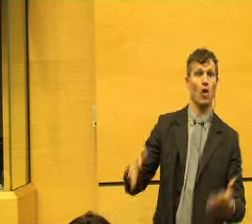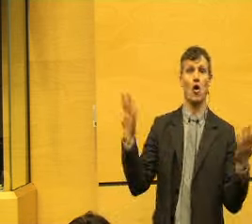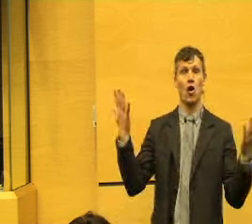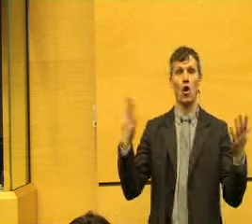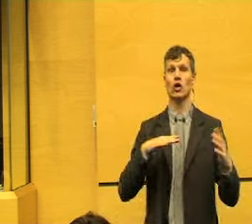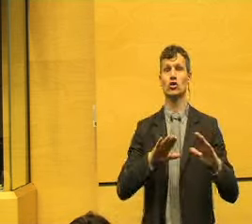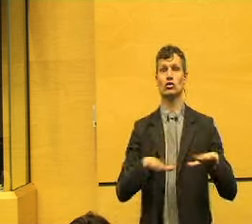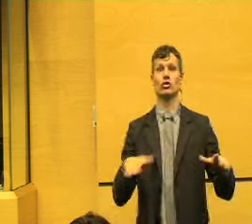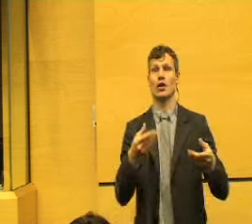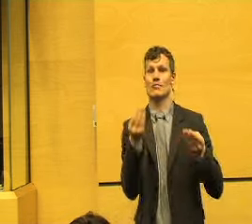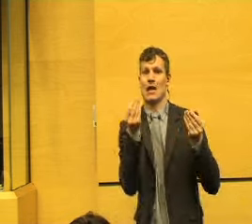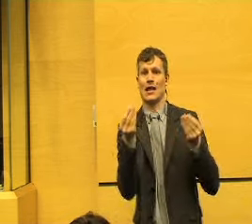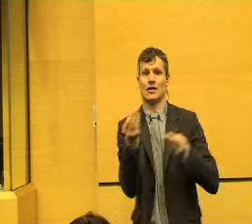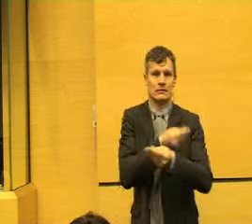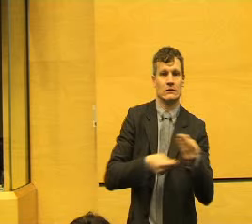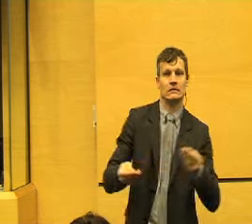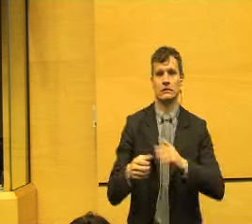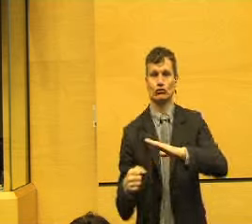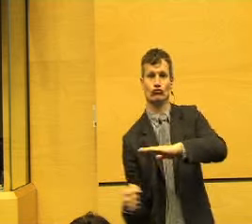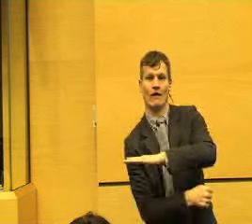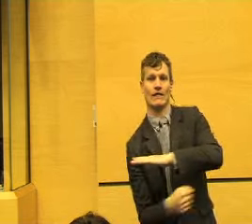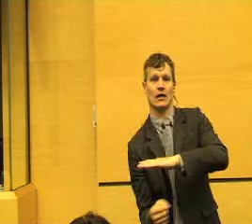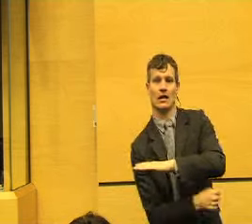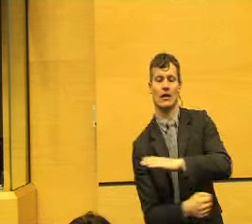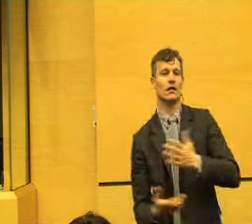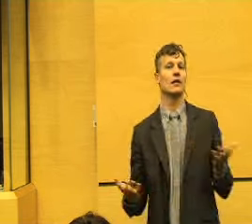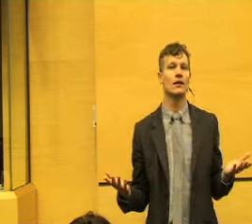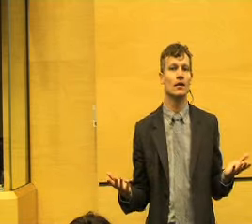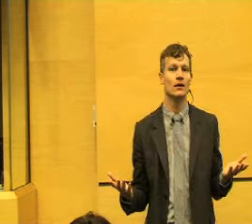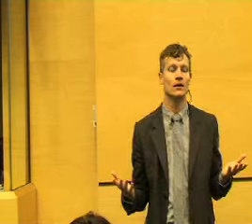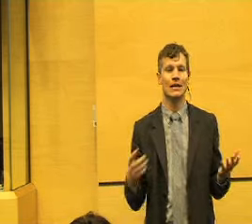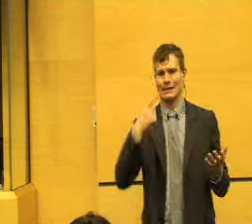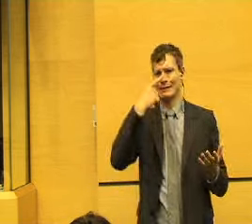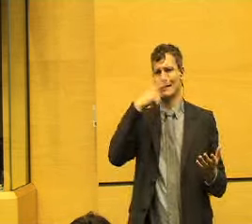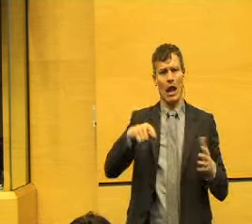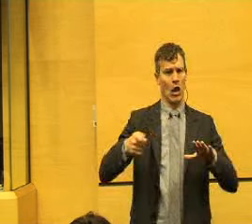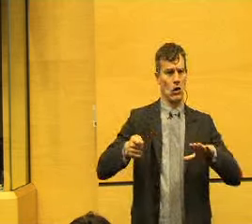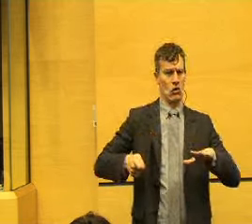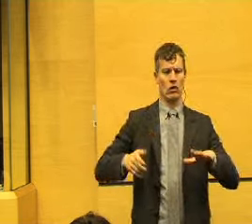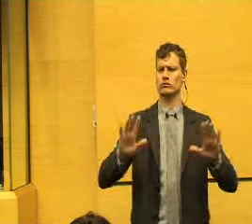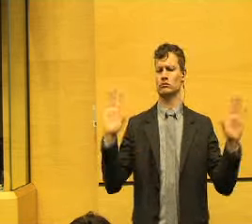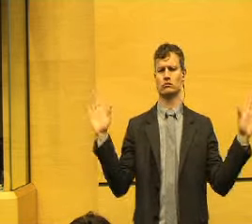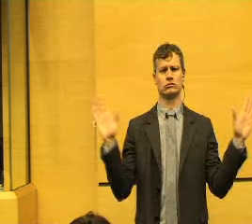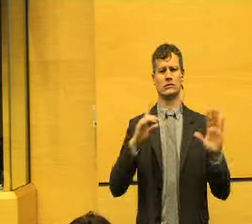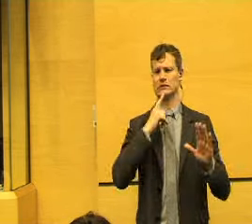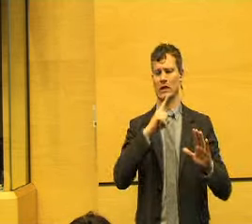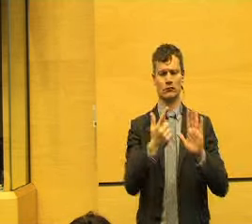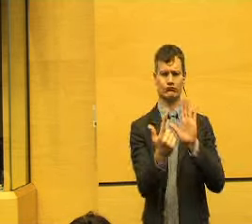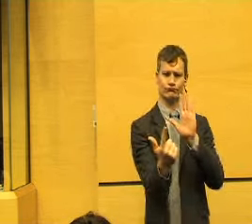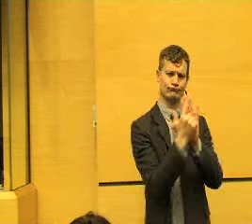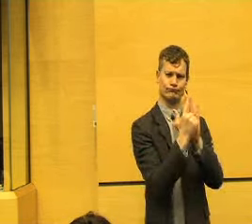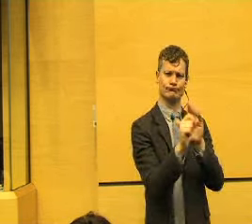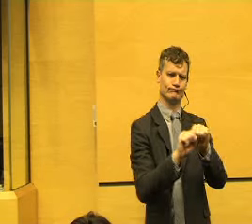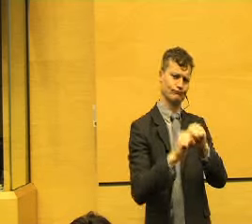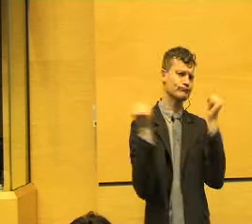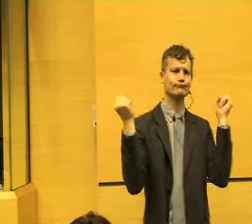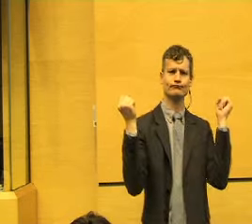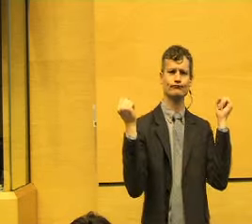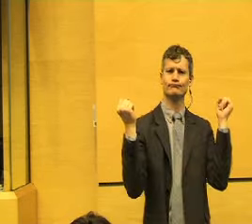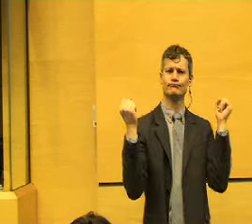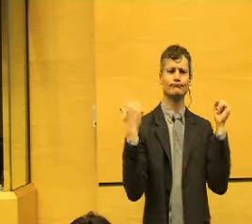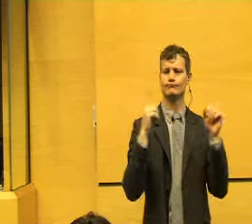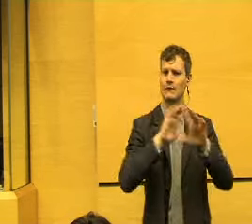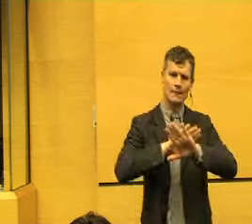side, the Thai Criminal Code clearly prohibits the abandonment of children and persons with